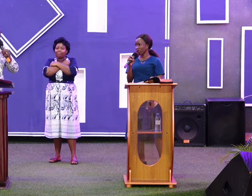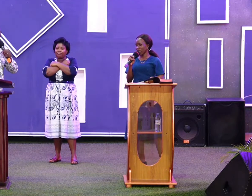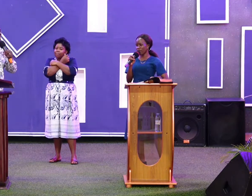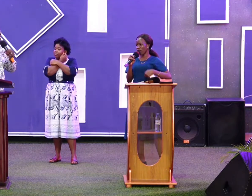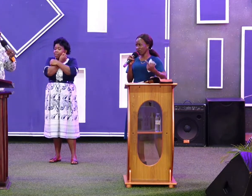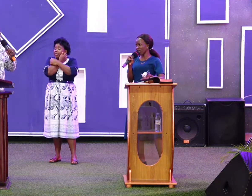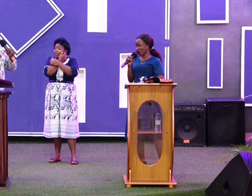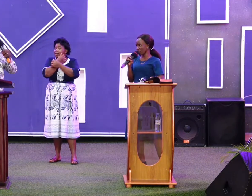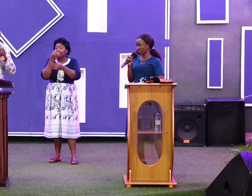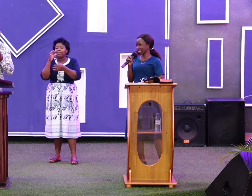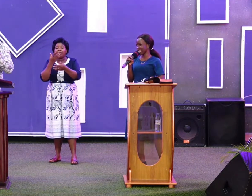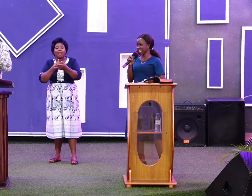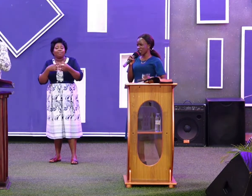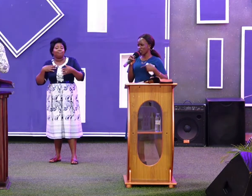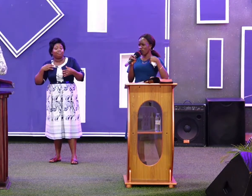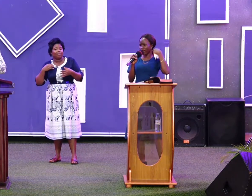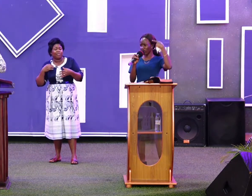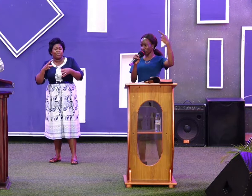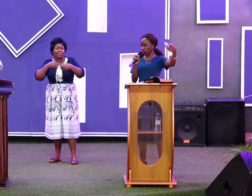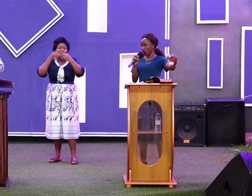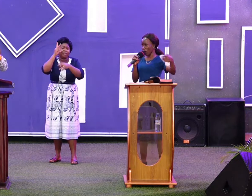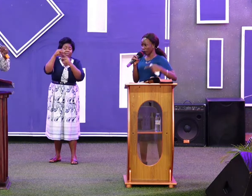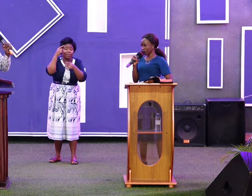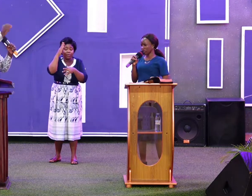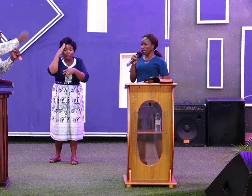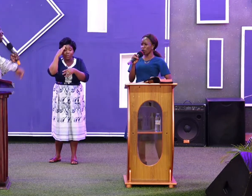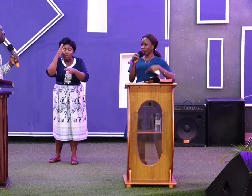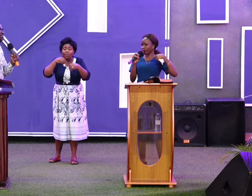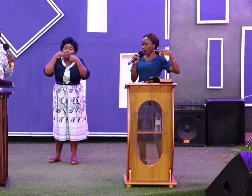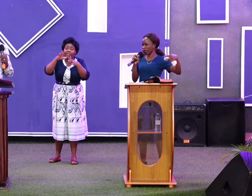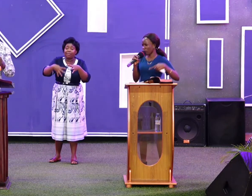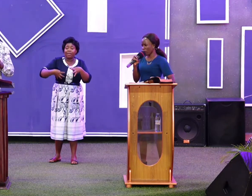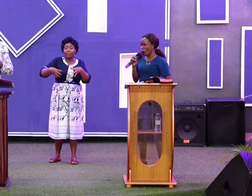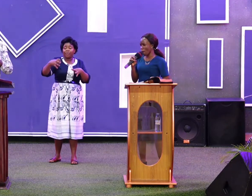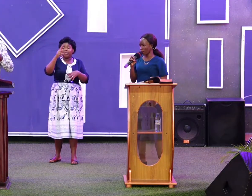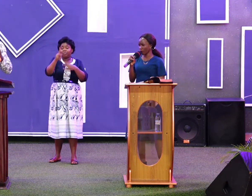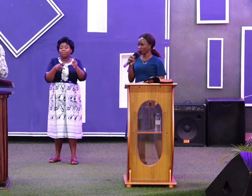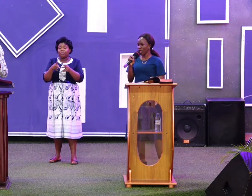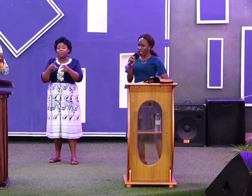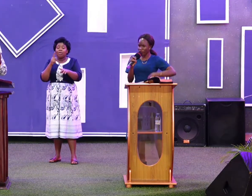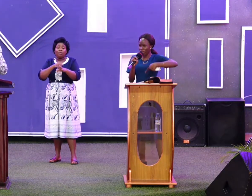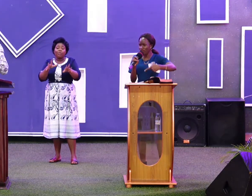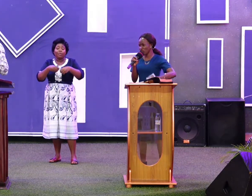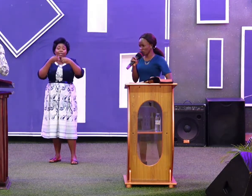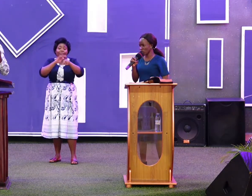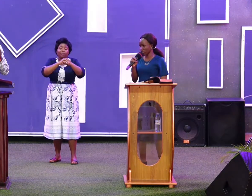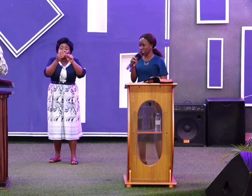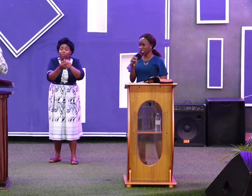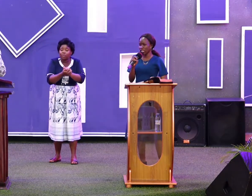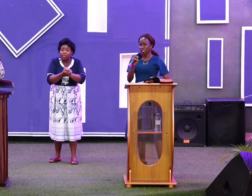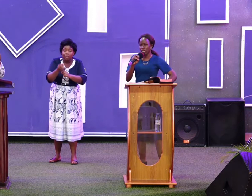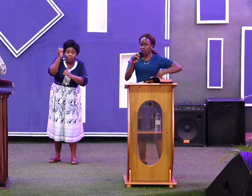love. If you're giving clothes, you're giving those you know. You give to the rich people. If you're giving